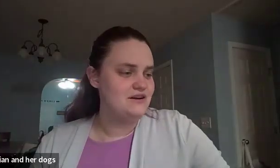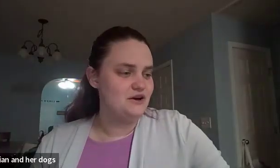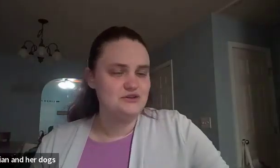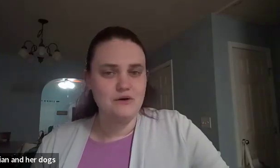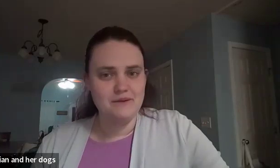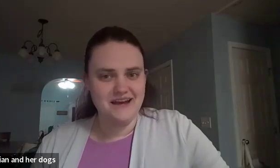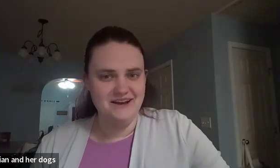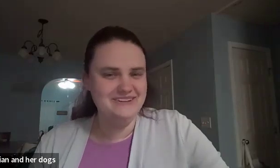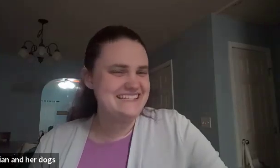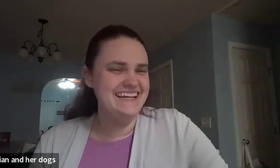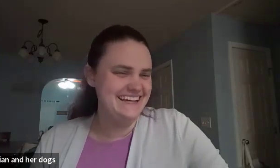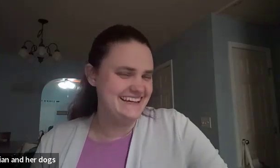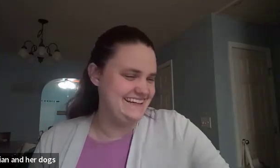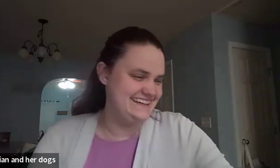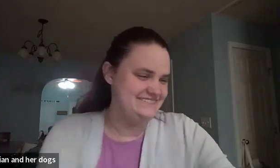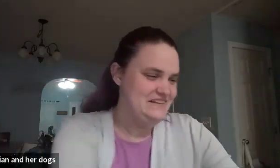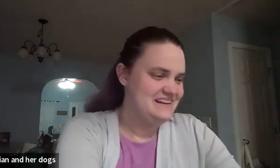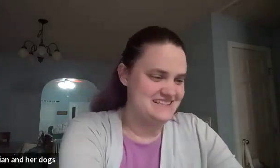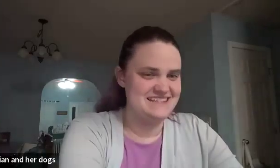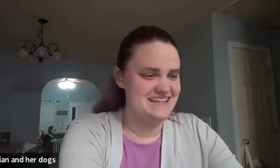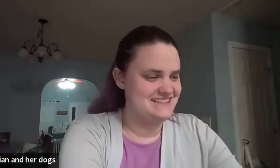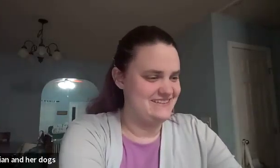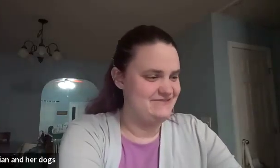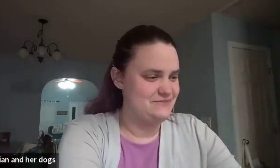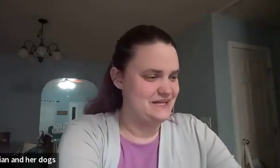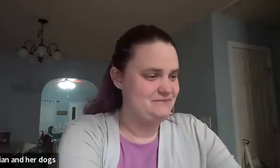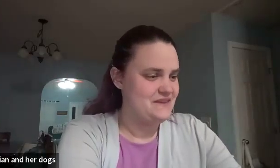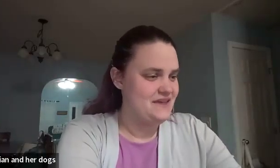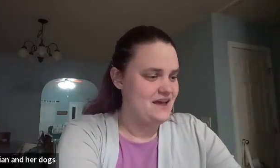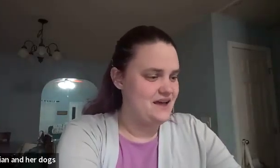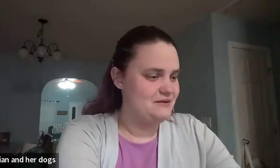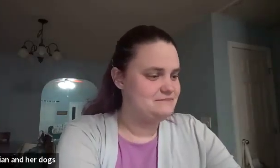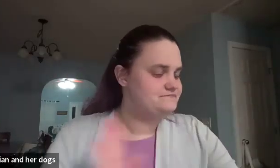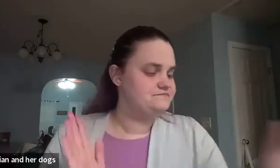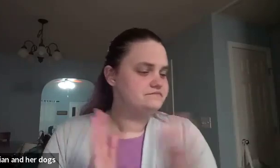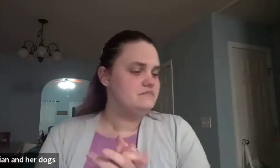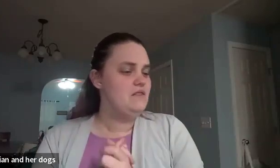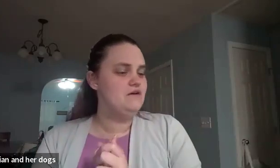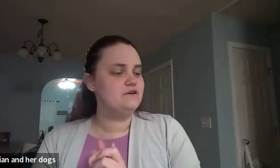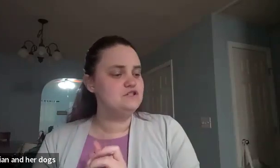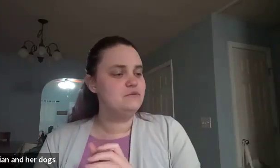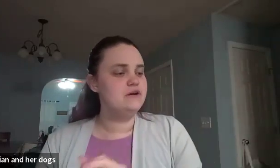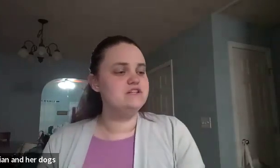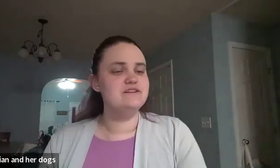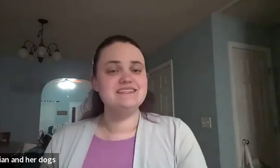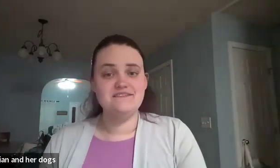gonna go to our reptiles because that's the next element for me. Um, the first one we're gonna do is the sign